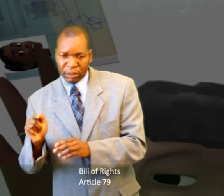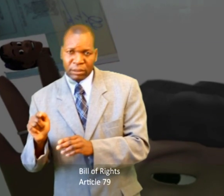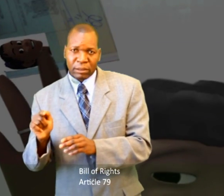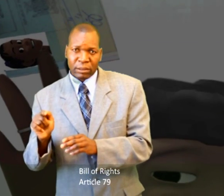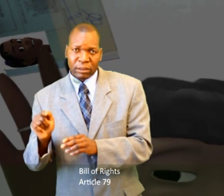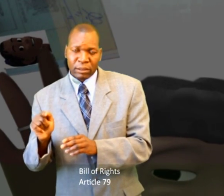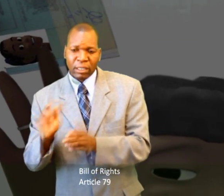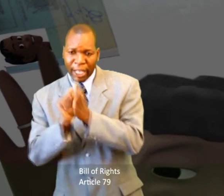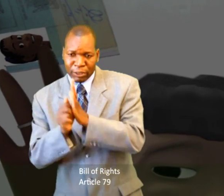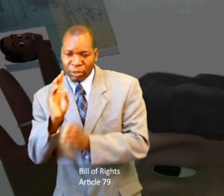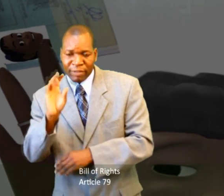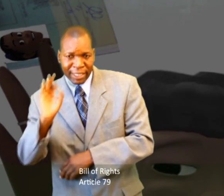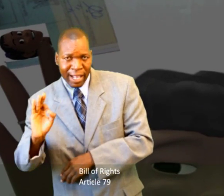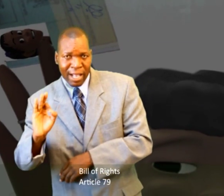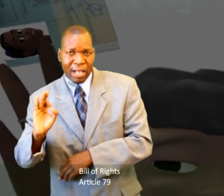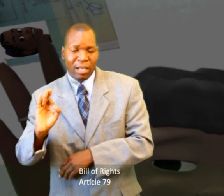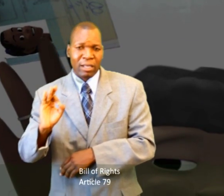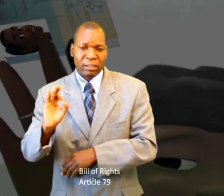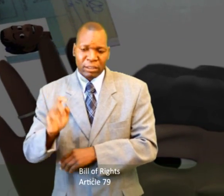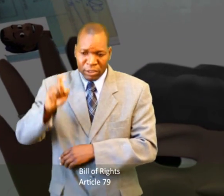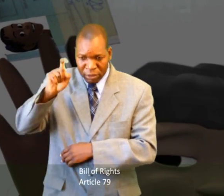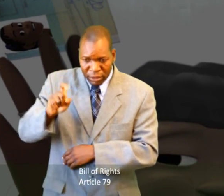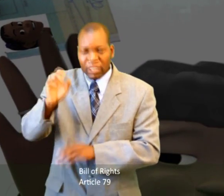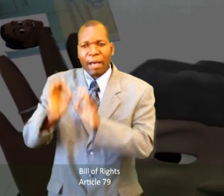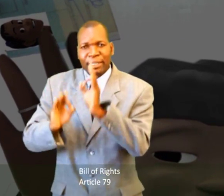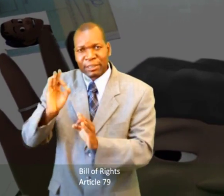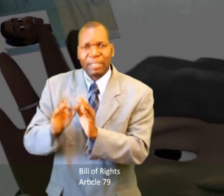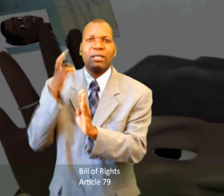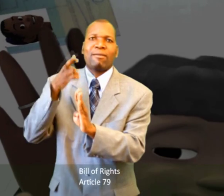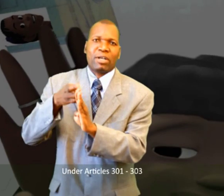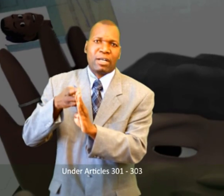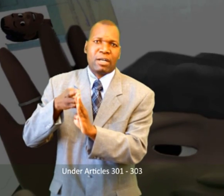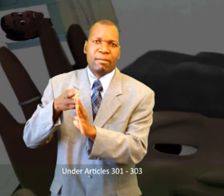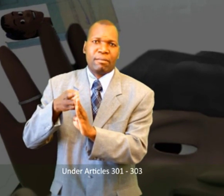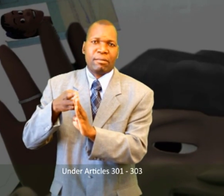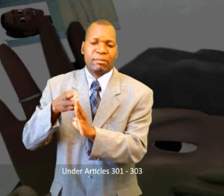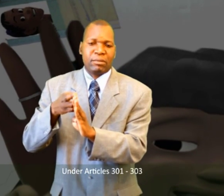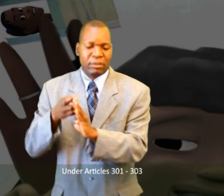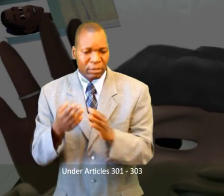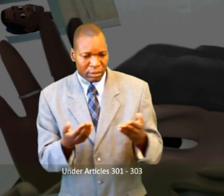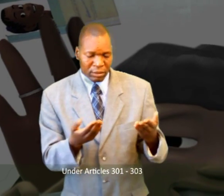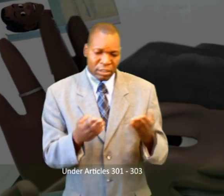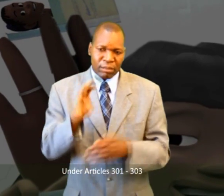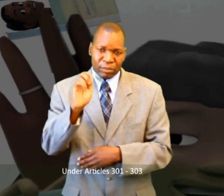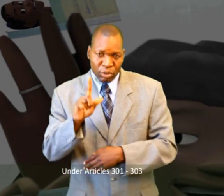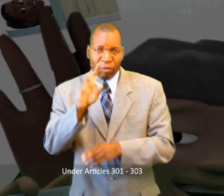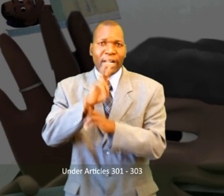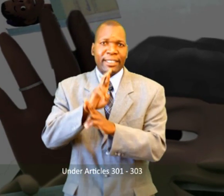Rights, Article 79. Under Articles 301 to